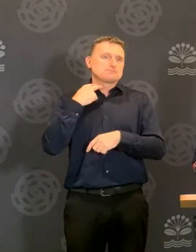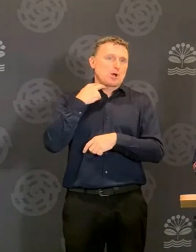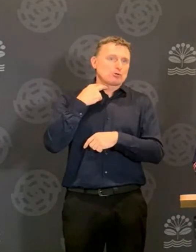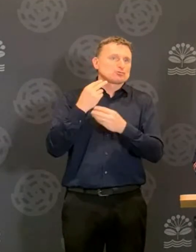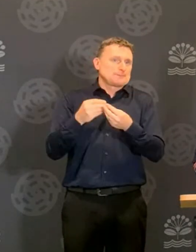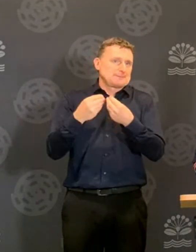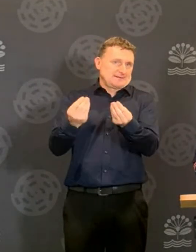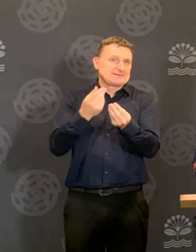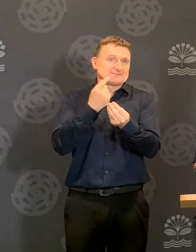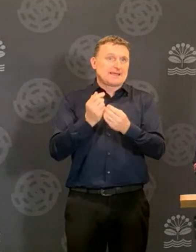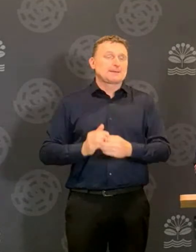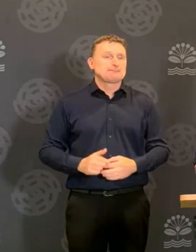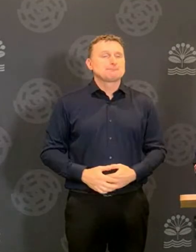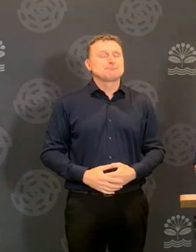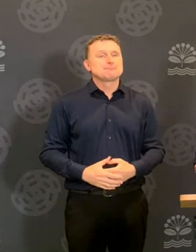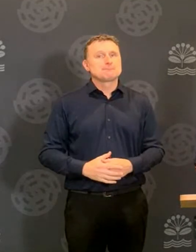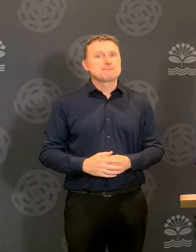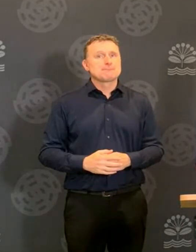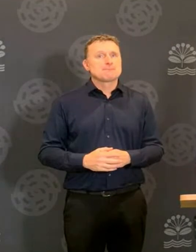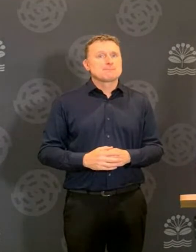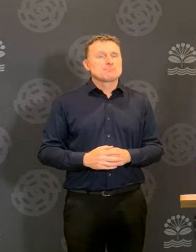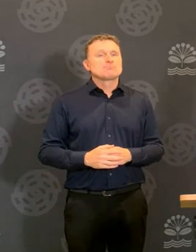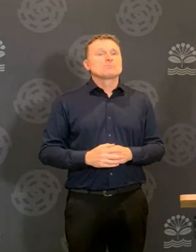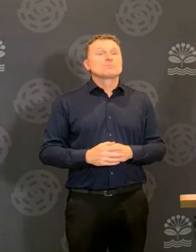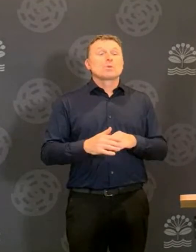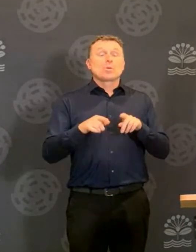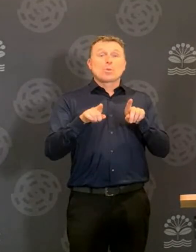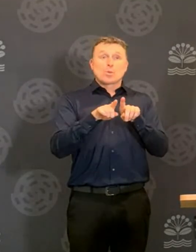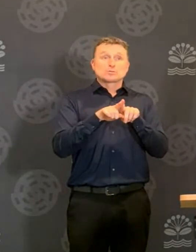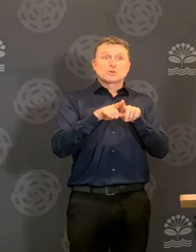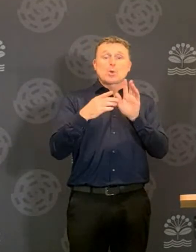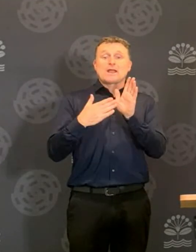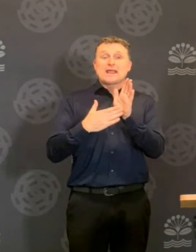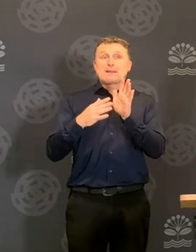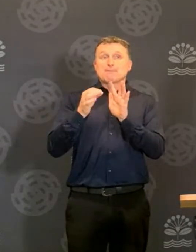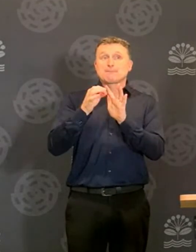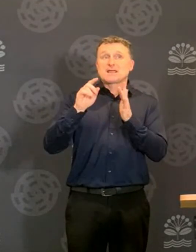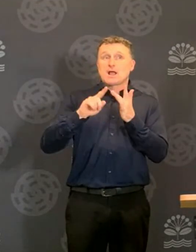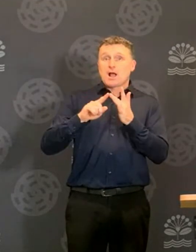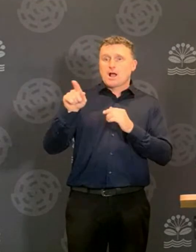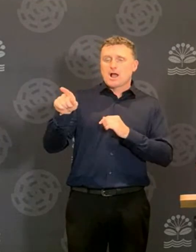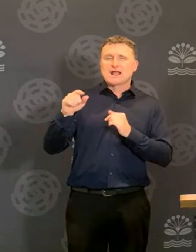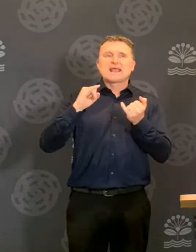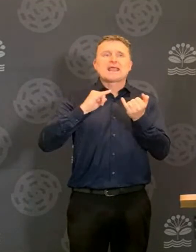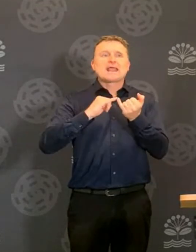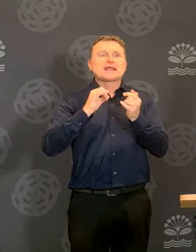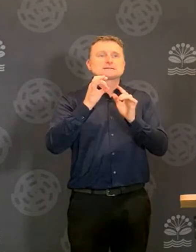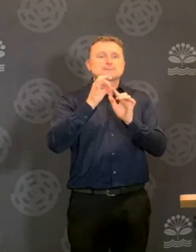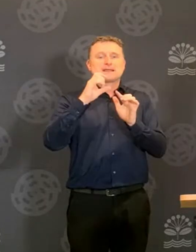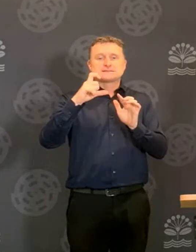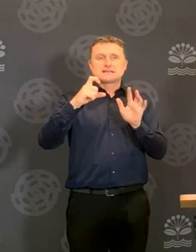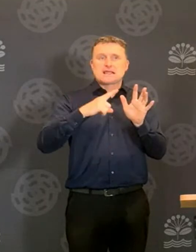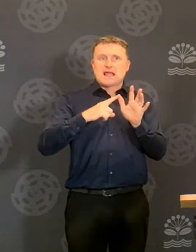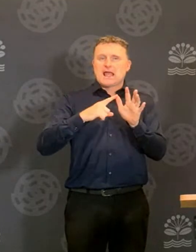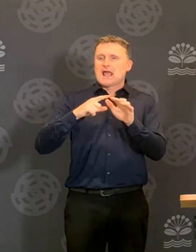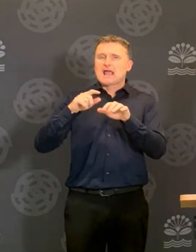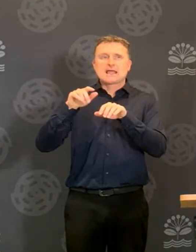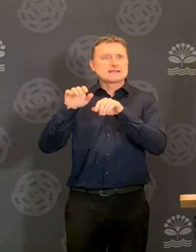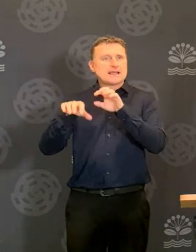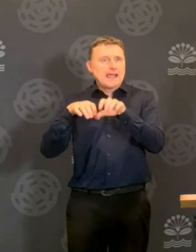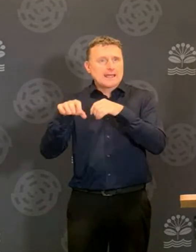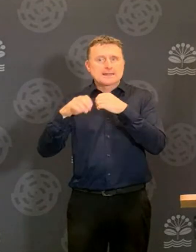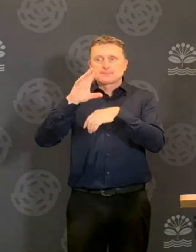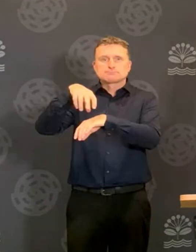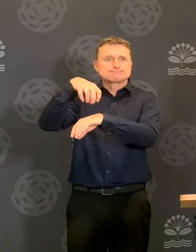that situation. We've also been working with MPI and SPCA to provide